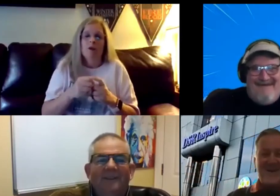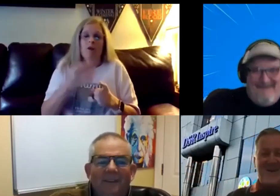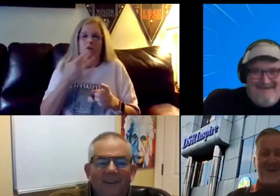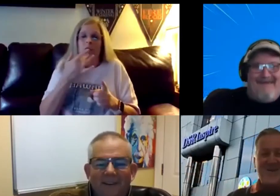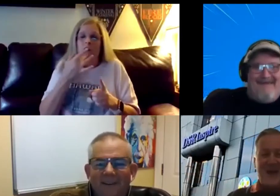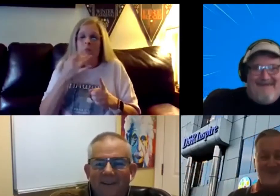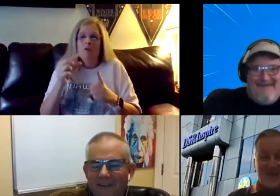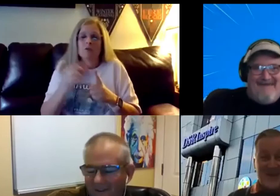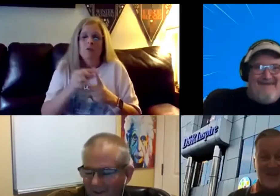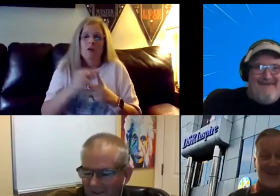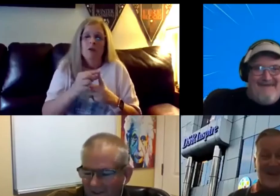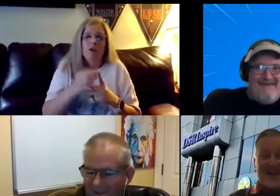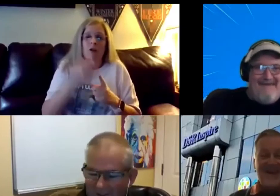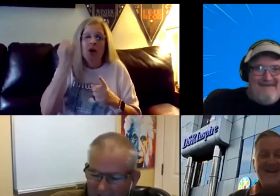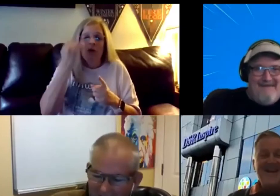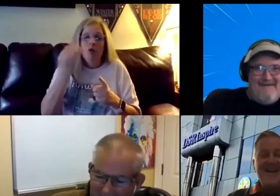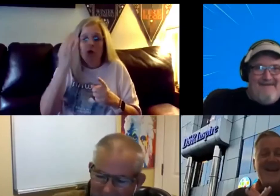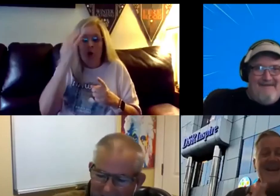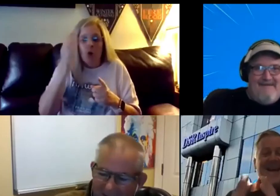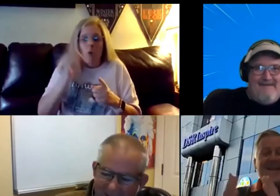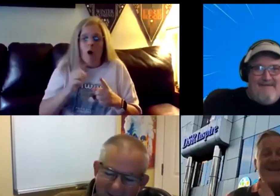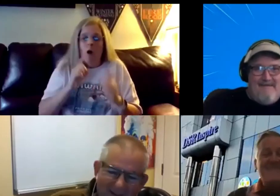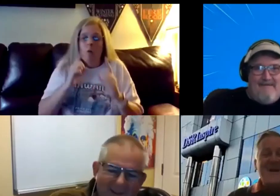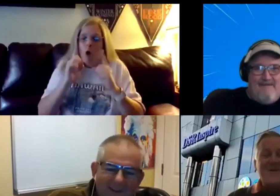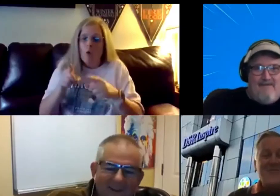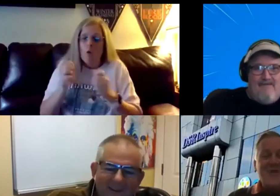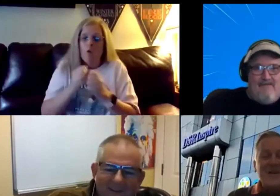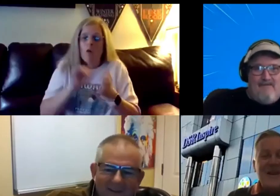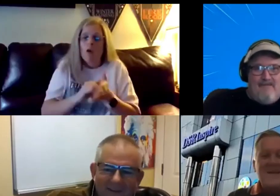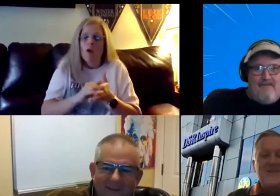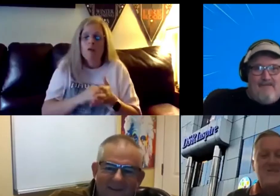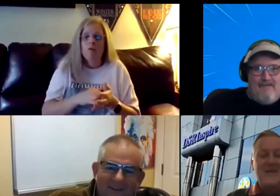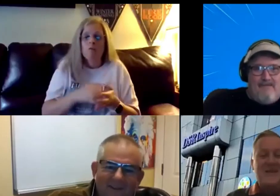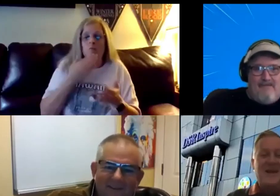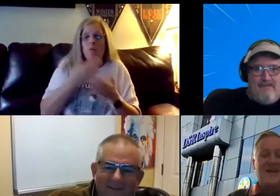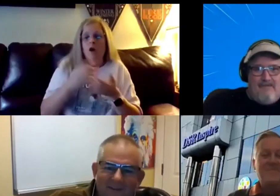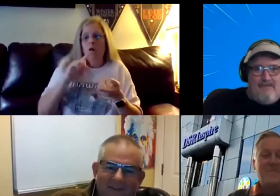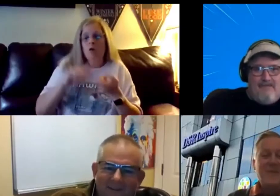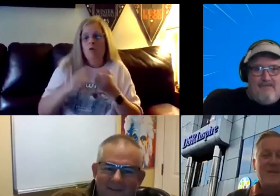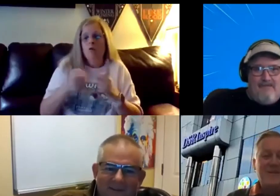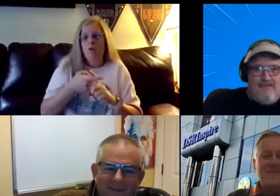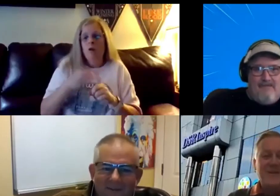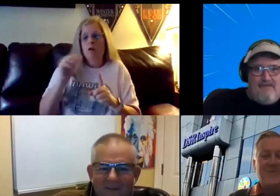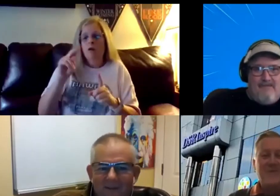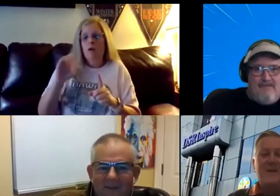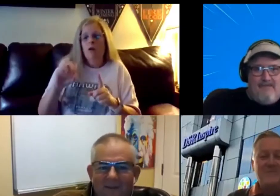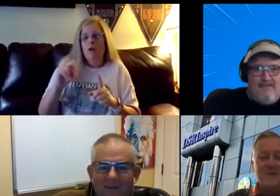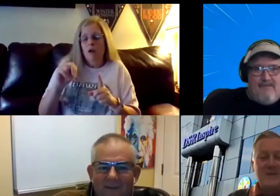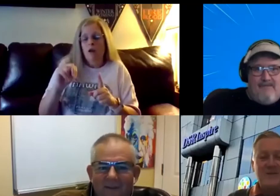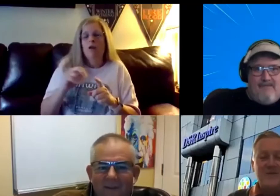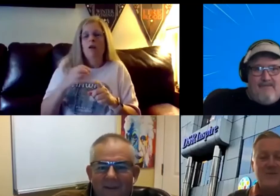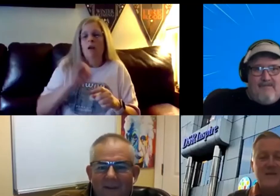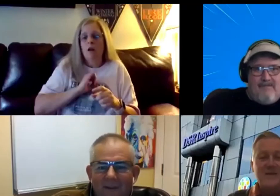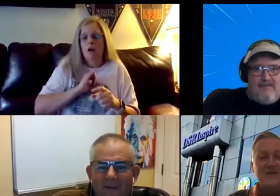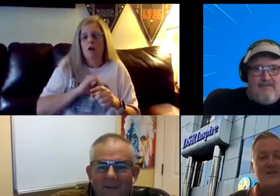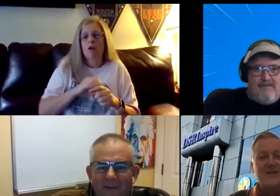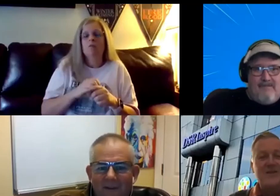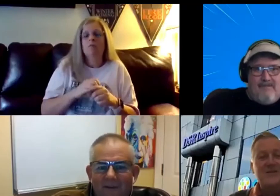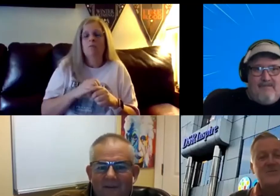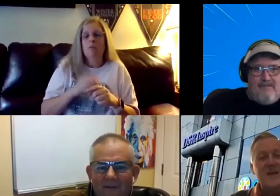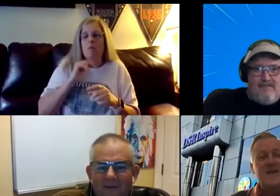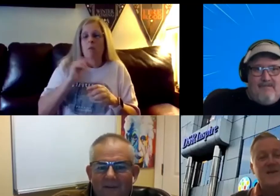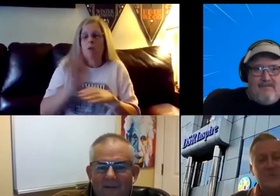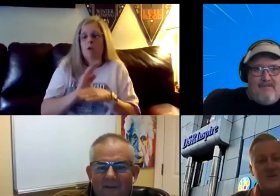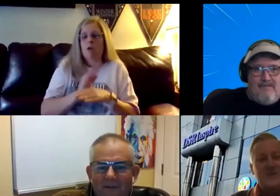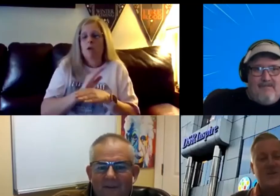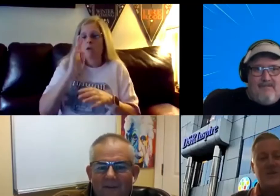kind of know where I'm going with that. And then my good friend Dan Street and I, we've been in business for about 6 years,